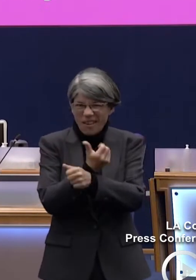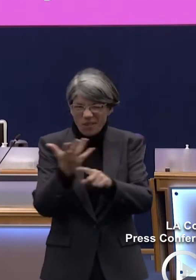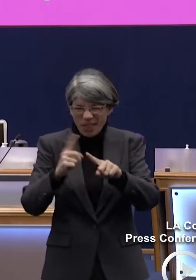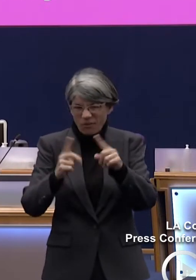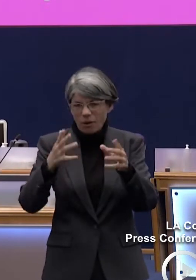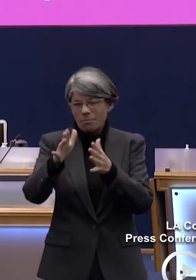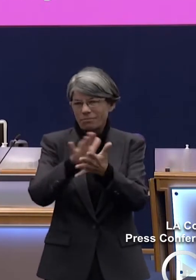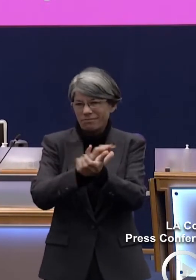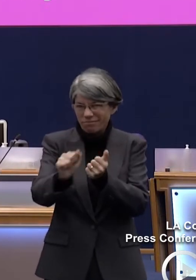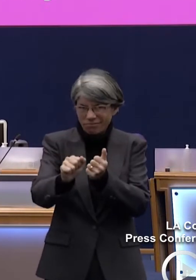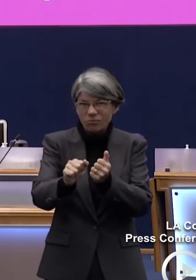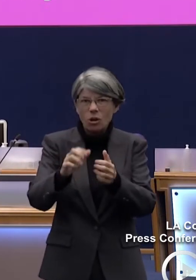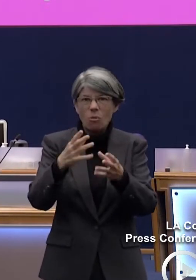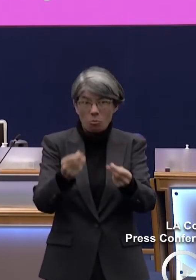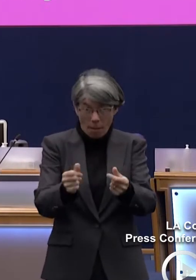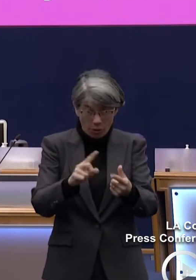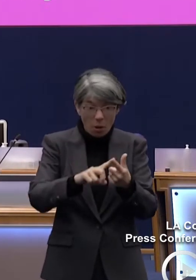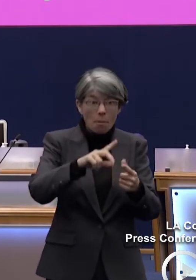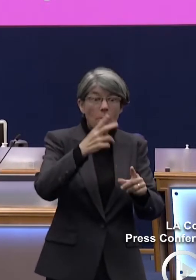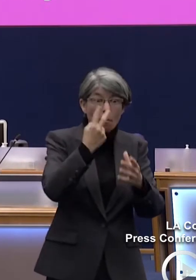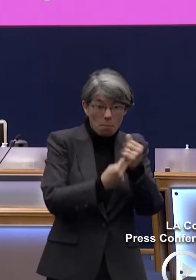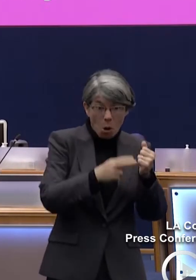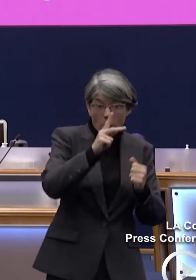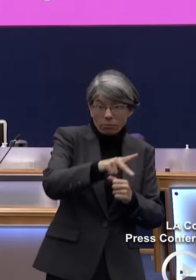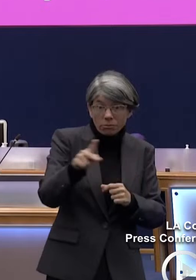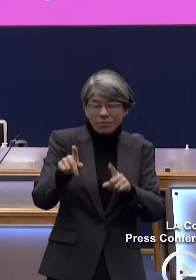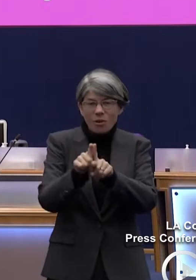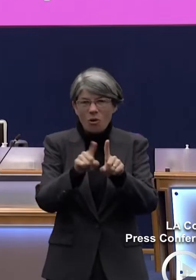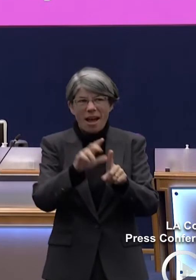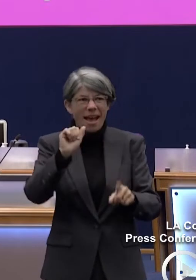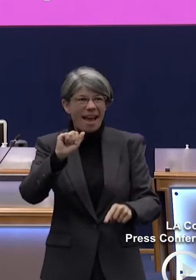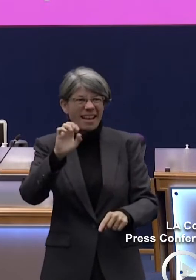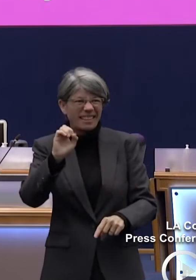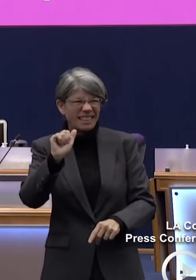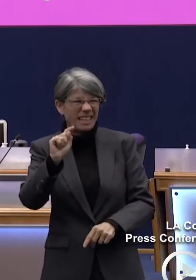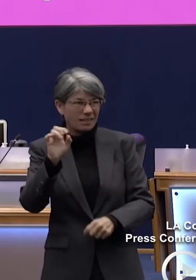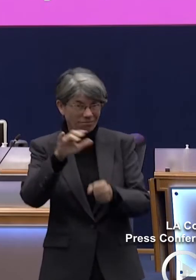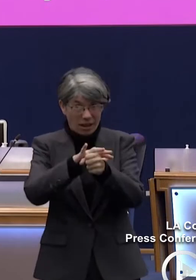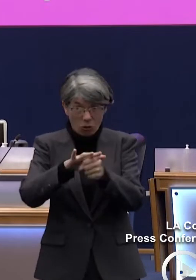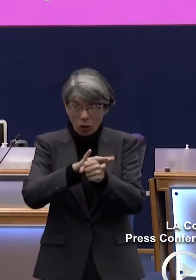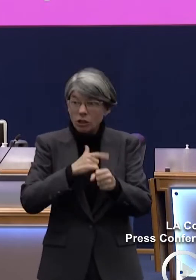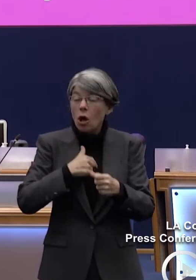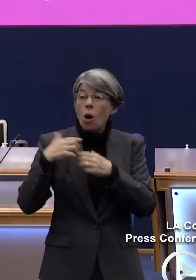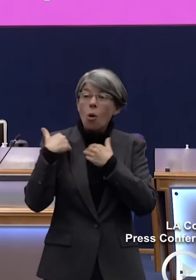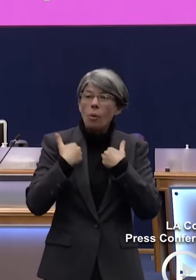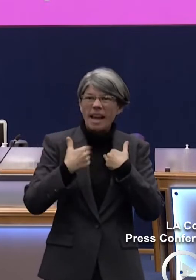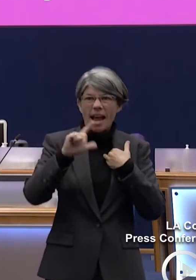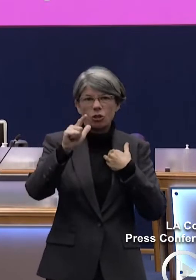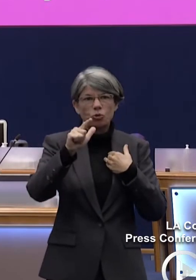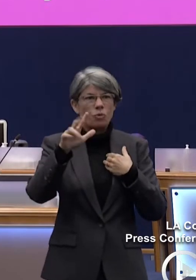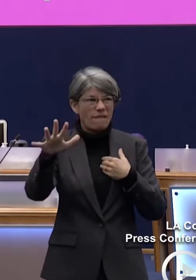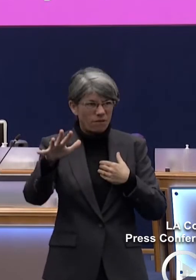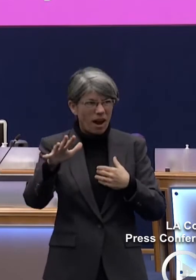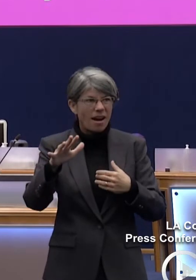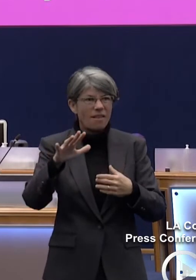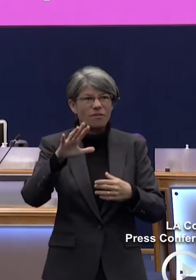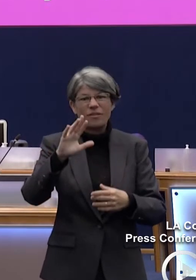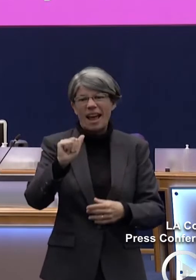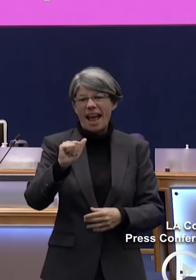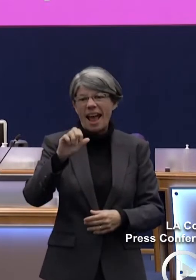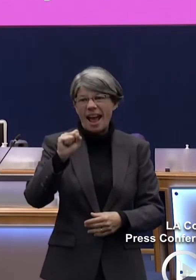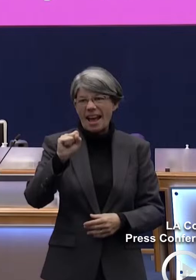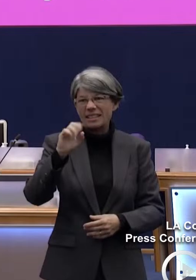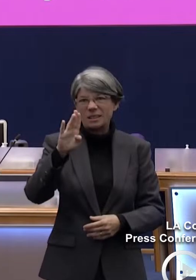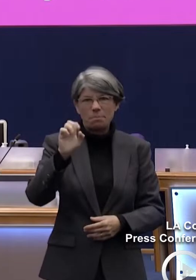damaged properties in both the Palisades and Eaton fire impacted areas. We also had 25 asbestos remediation crews out